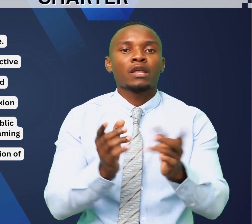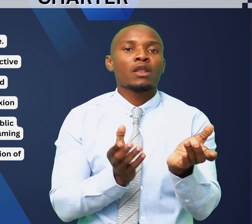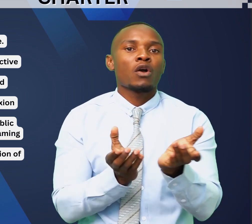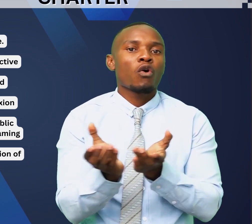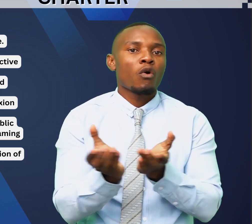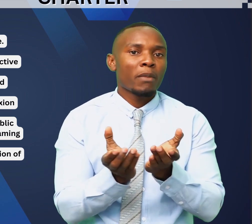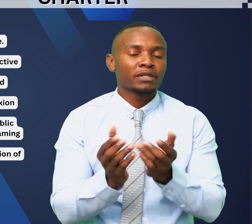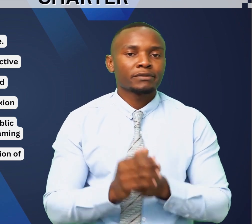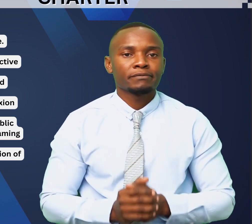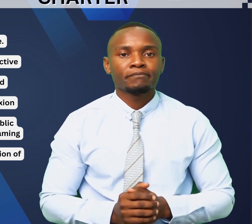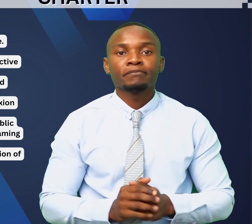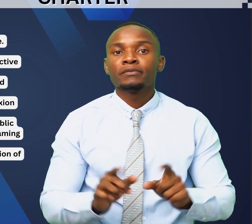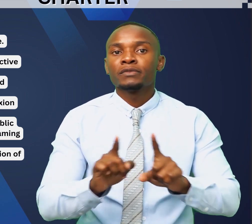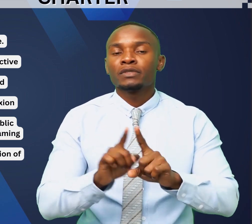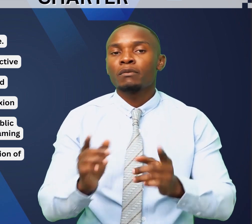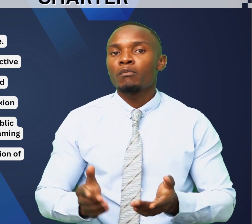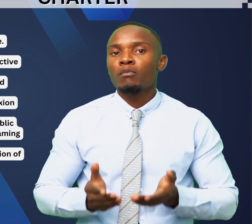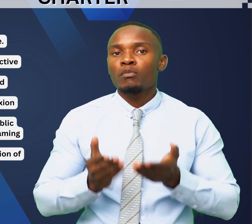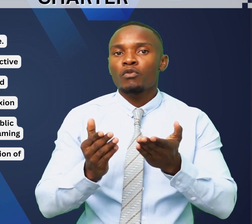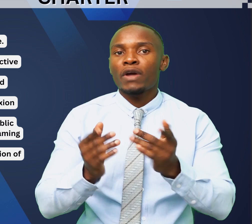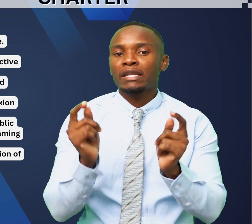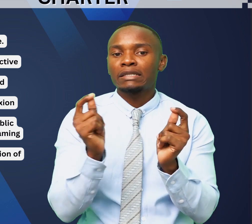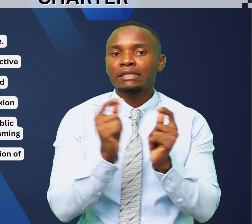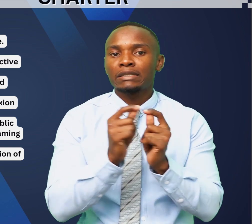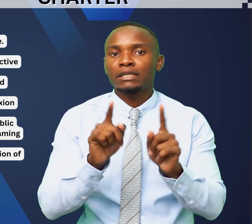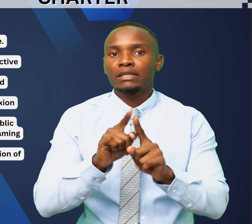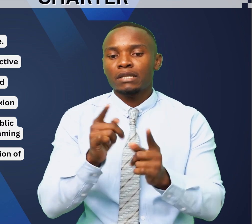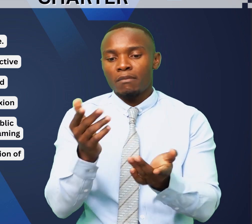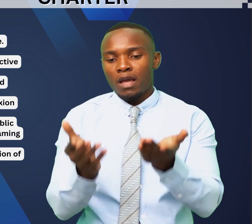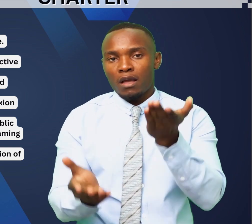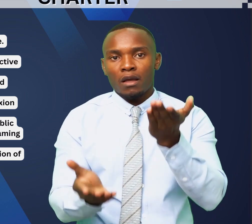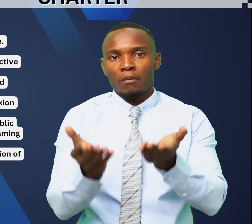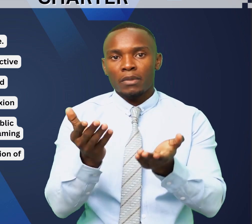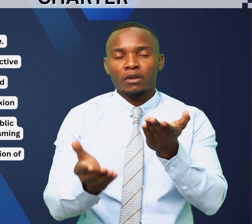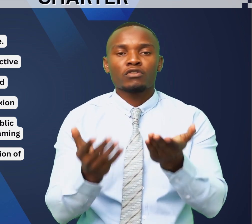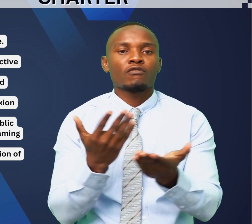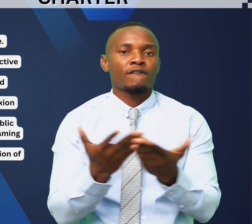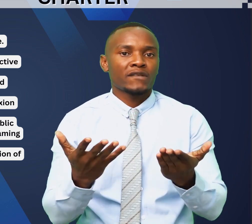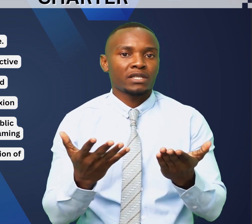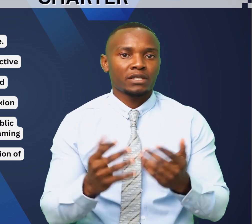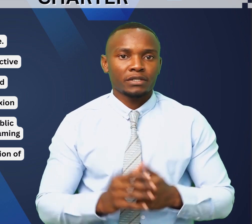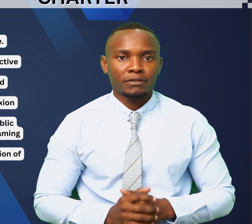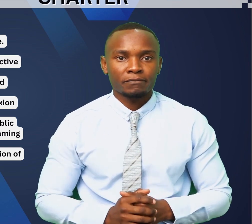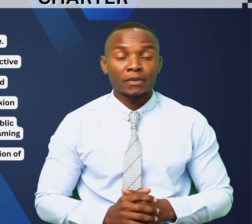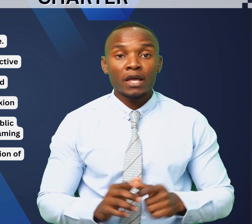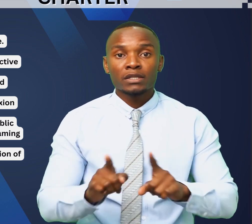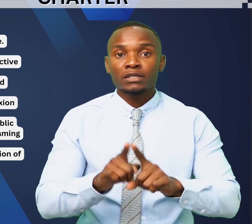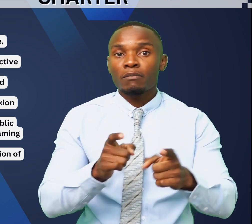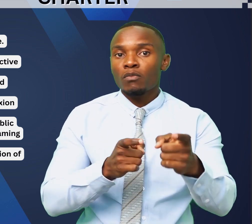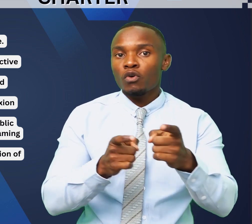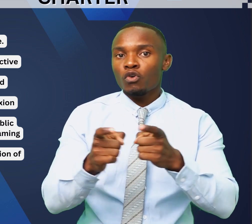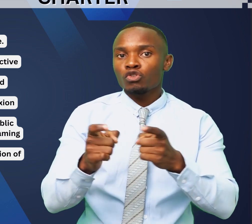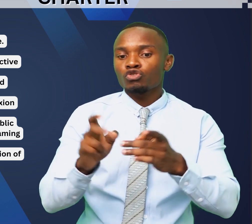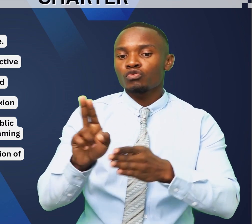commerce, to provide for testing and calibration facilities, to control the use